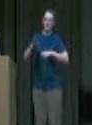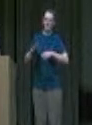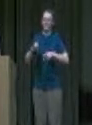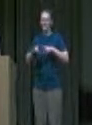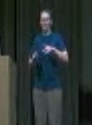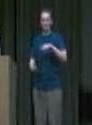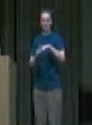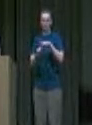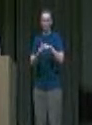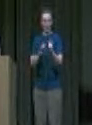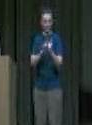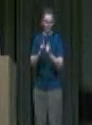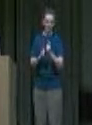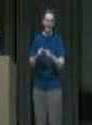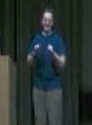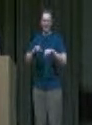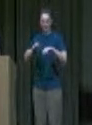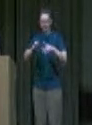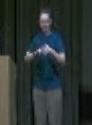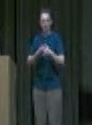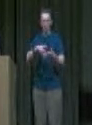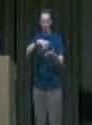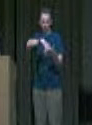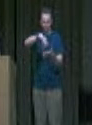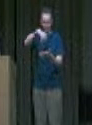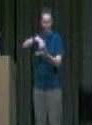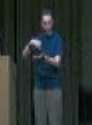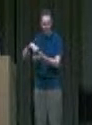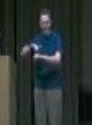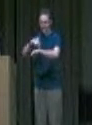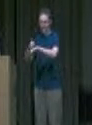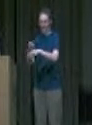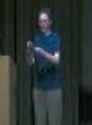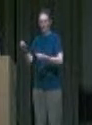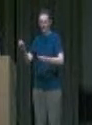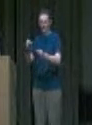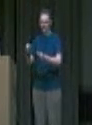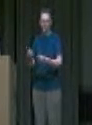begin dredging and placing the material. And again, there's that